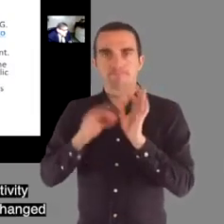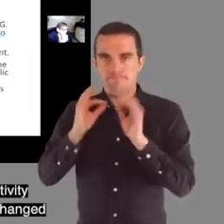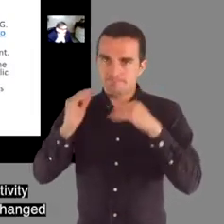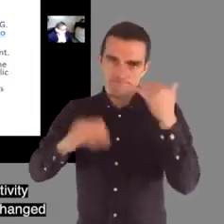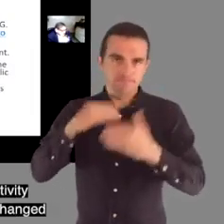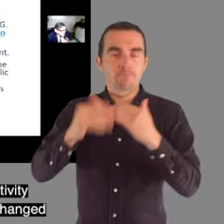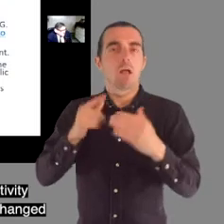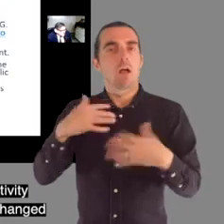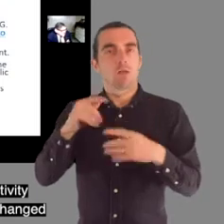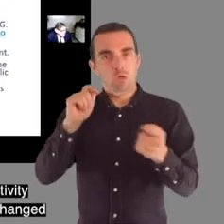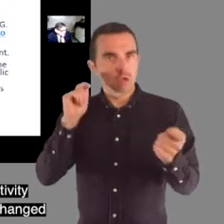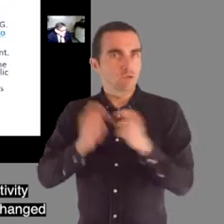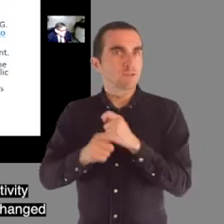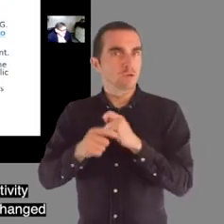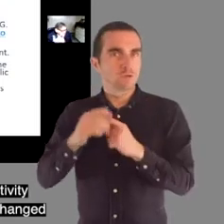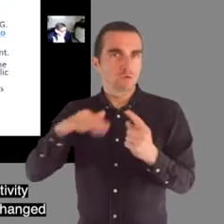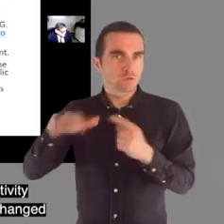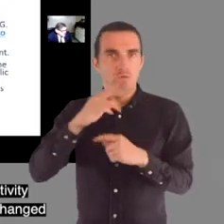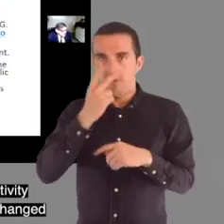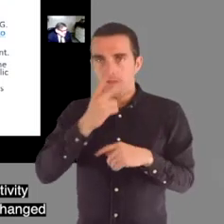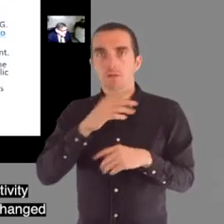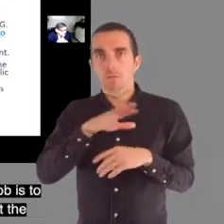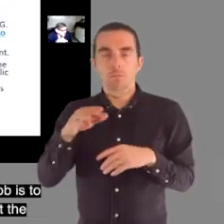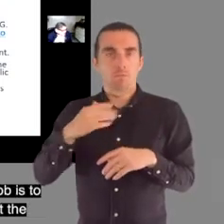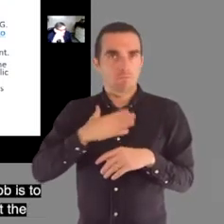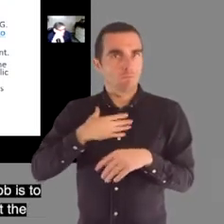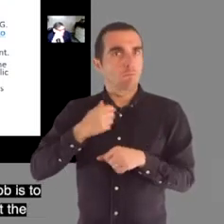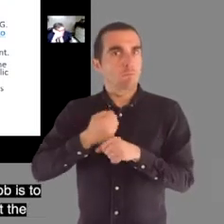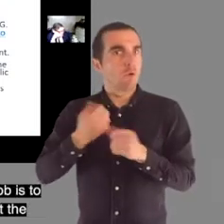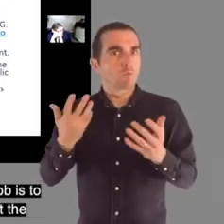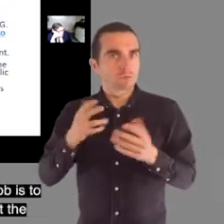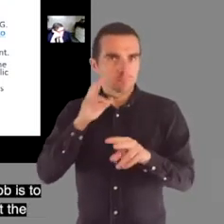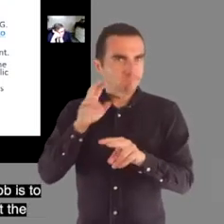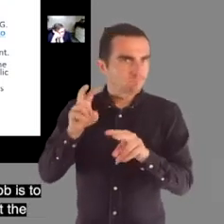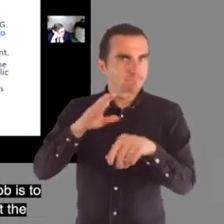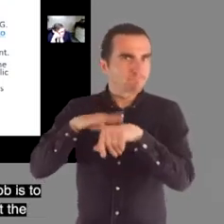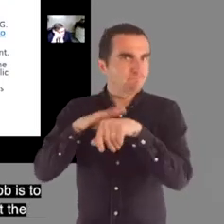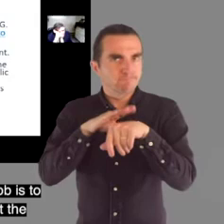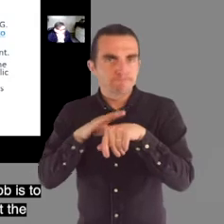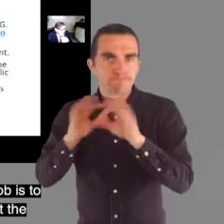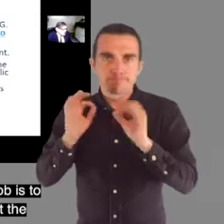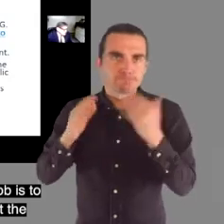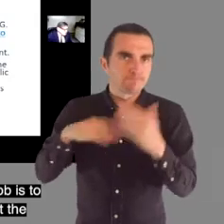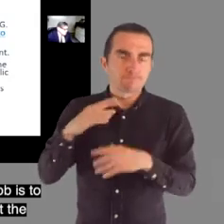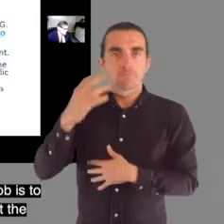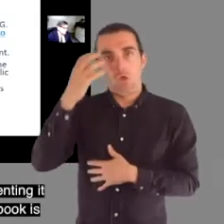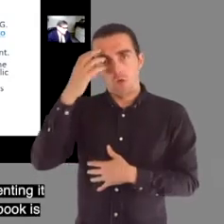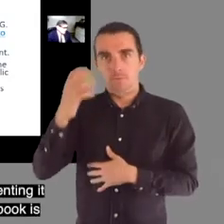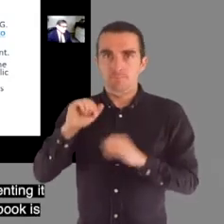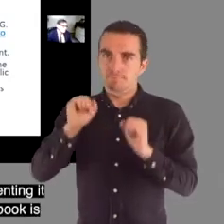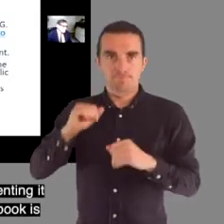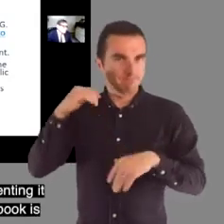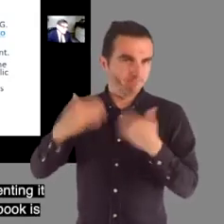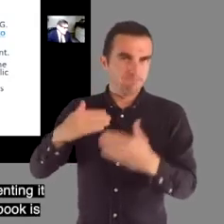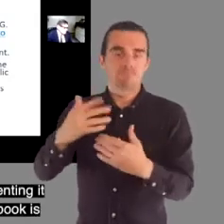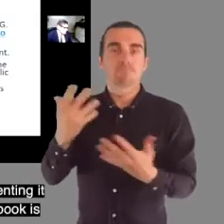of activity leads to legislation which then change things. And then, of course, our job is to monitor it and make sure that government is